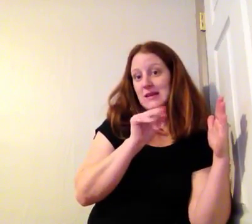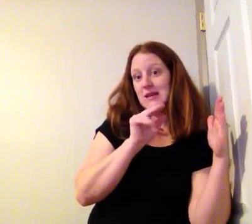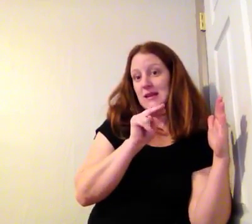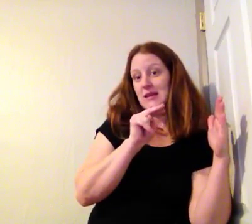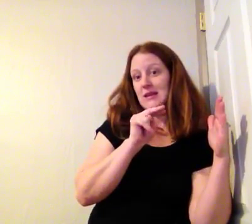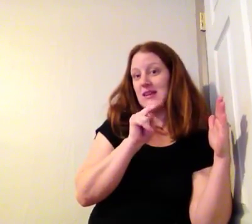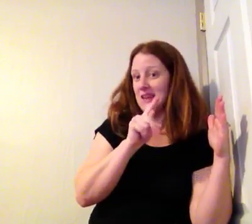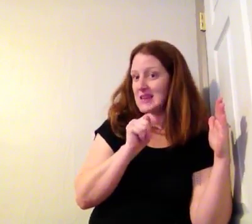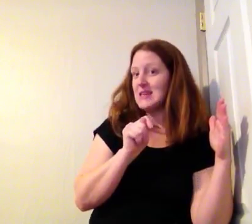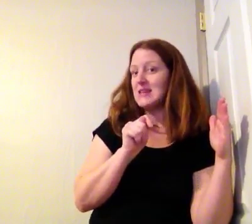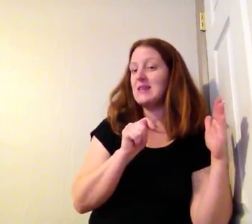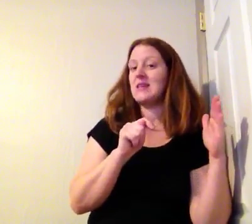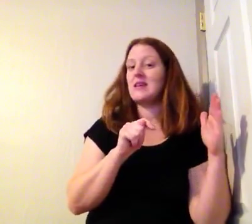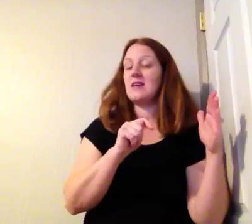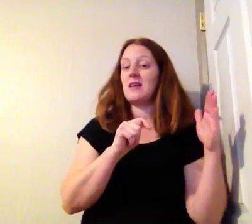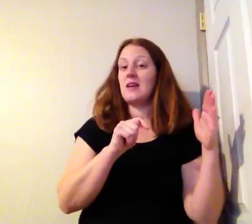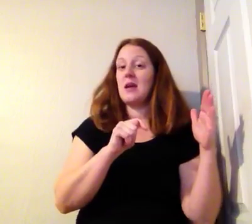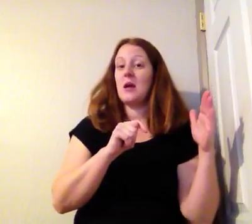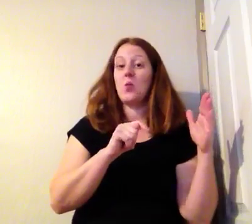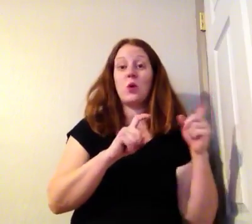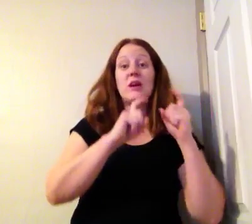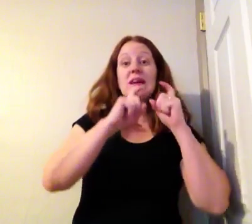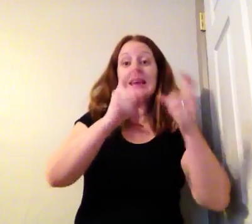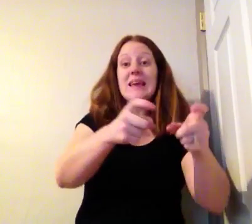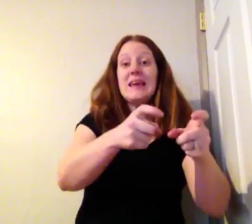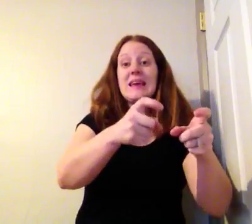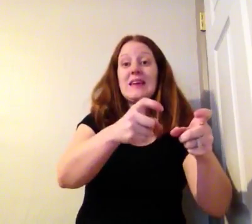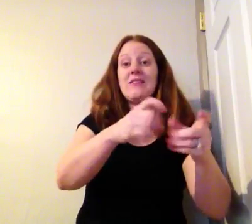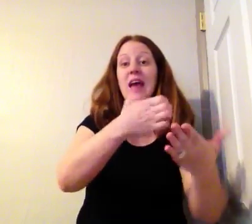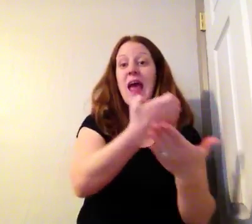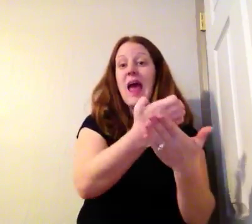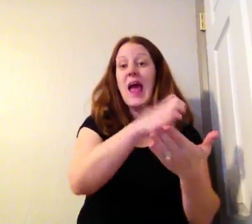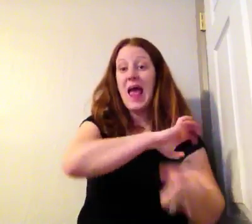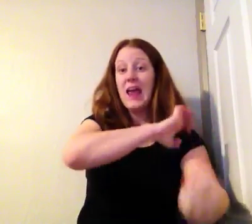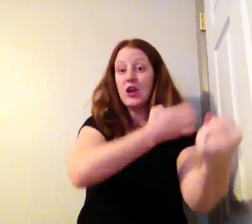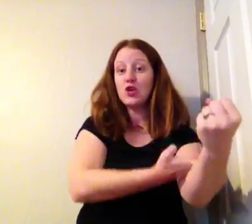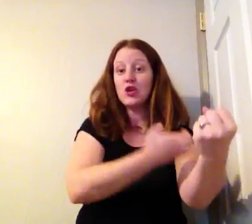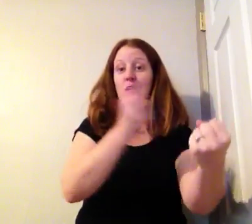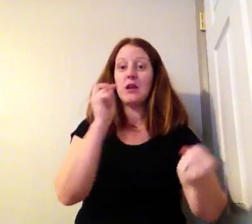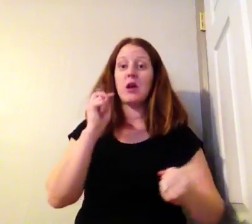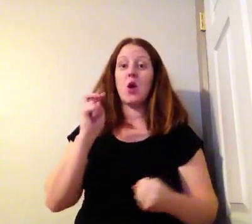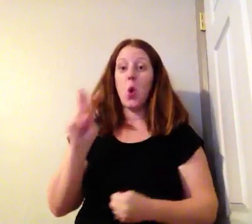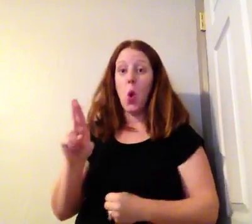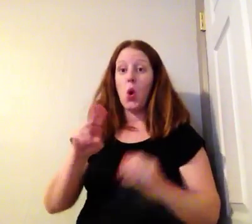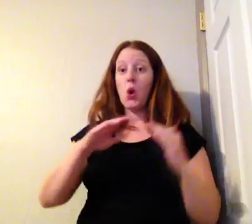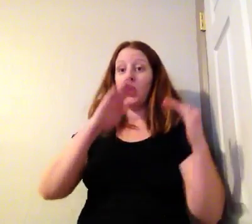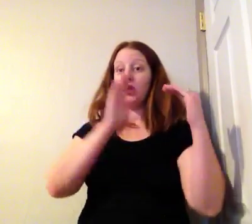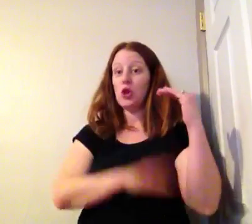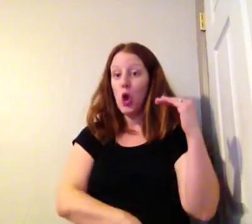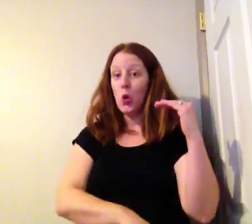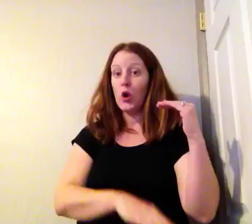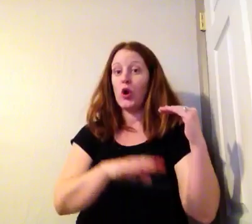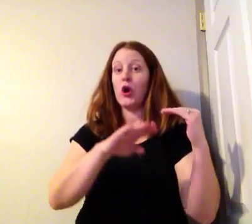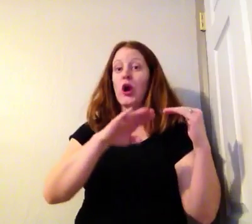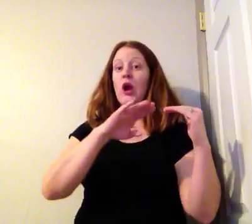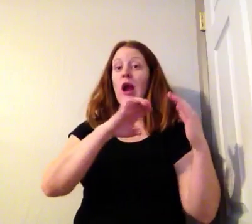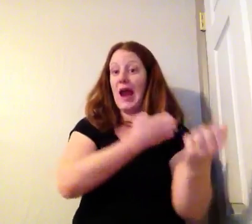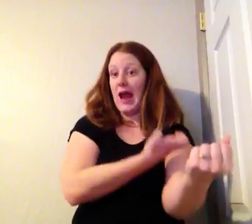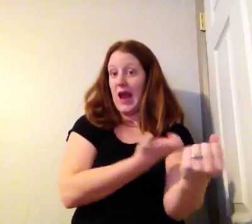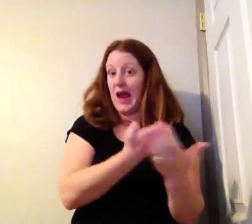other. Either they give off energy, then they are in a lower energy state, or we need to put in energy to make this reaction happen, then